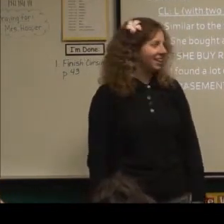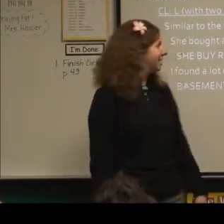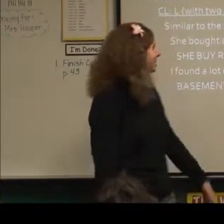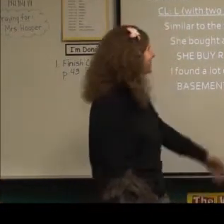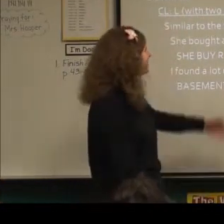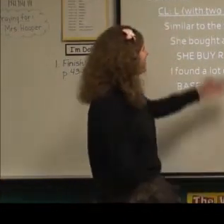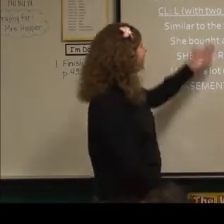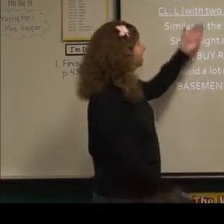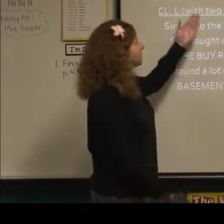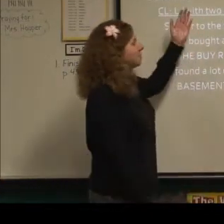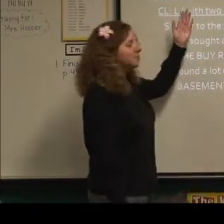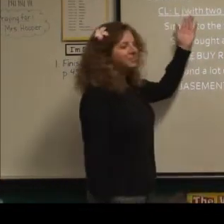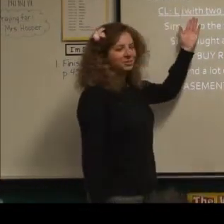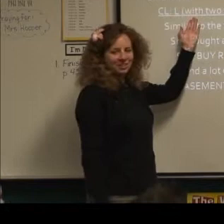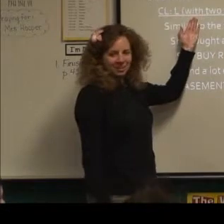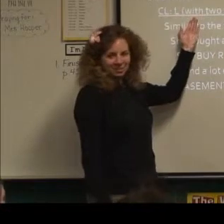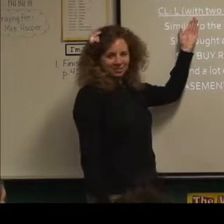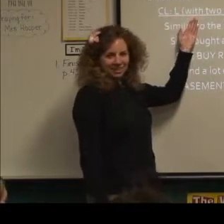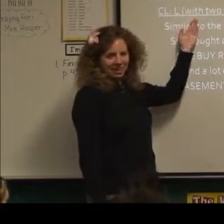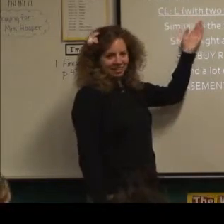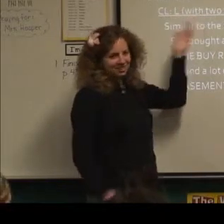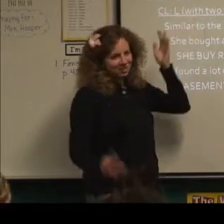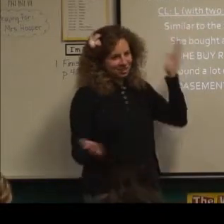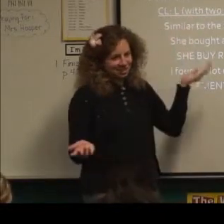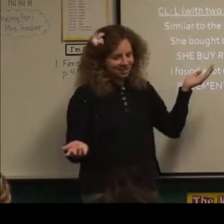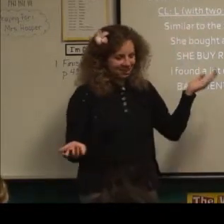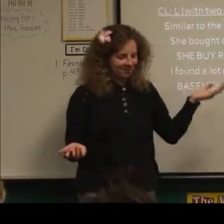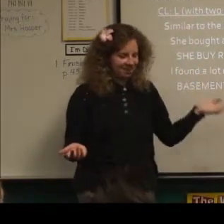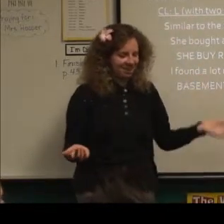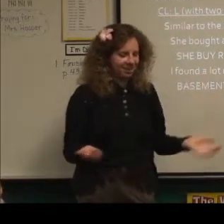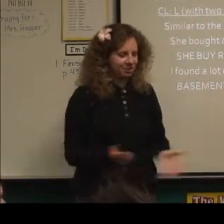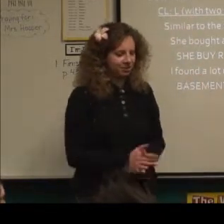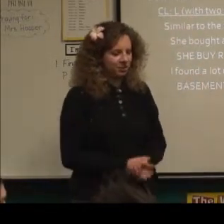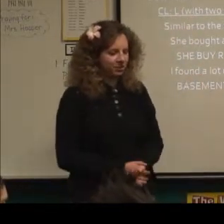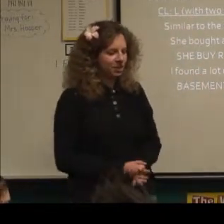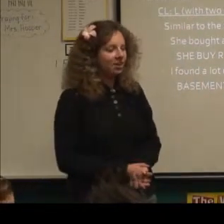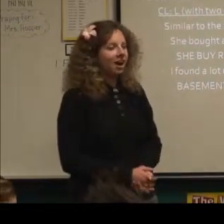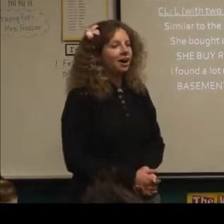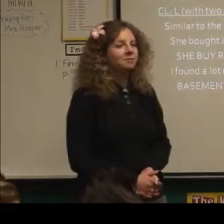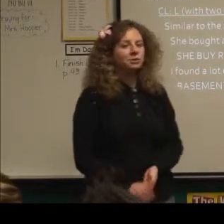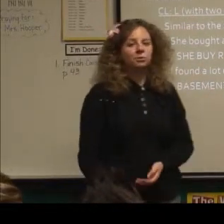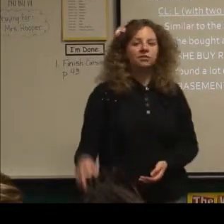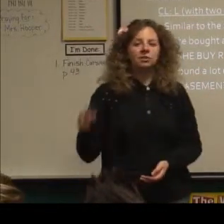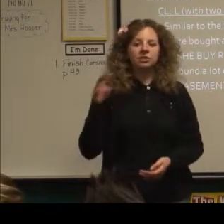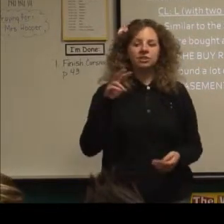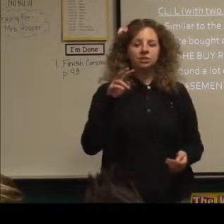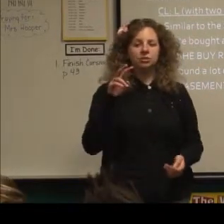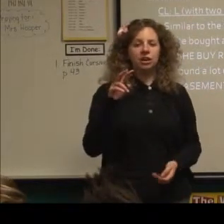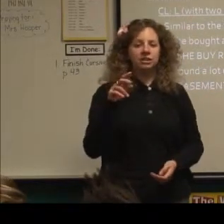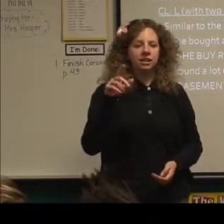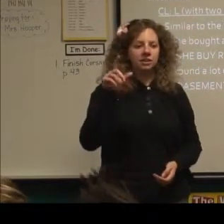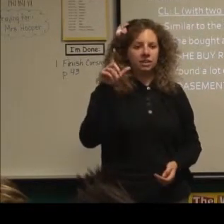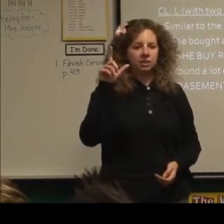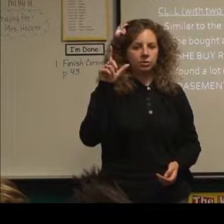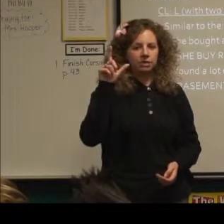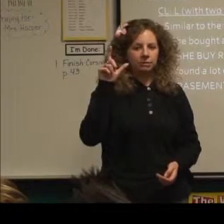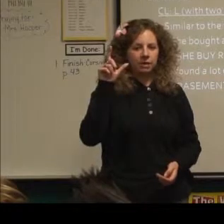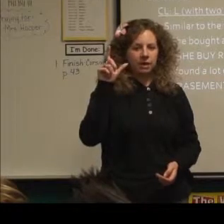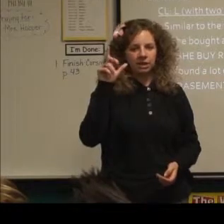that in, then it says like two dots over the L, just to clarify in case you're confused. So whenever you see the two dots, then it's going to mean